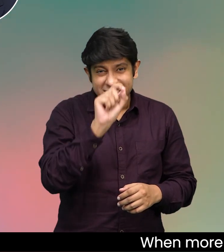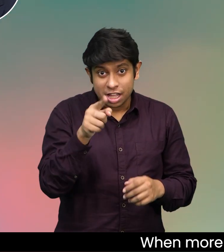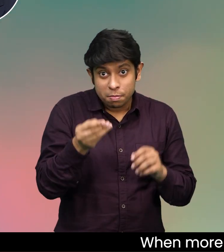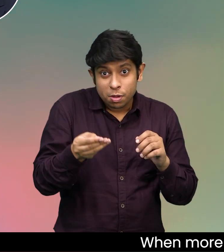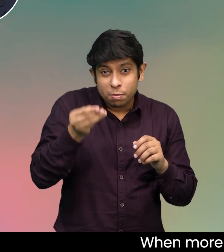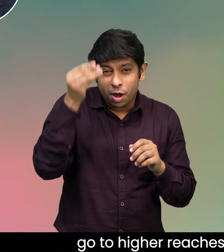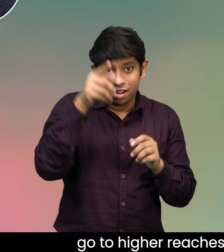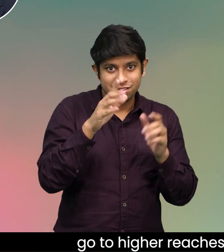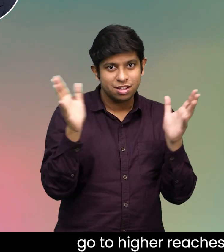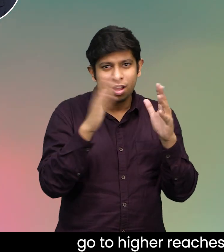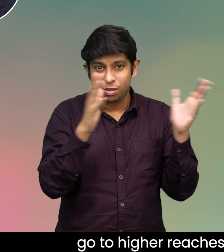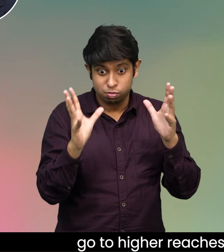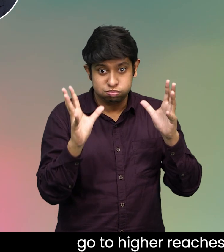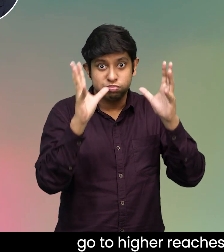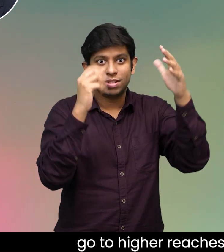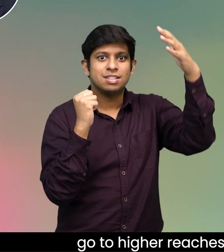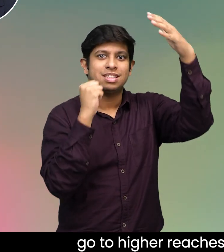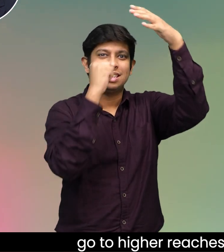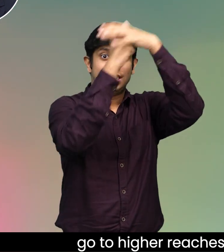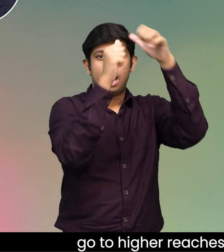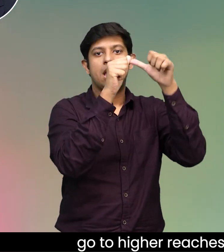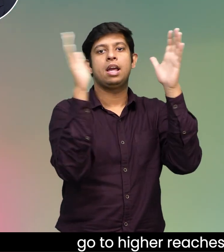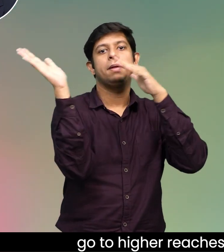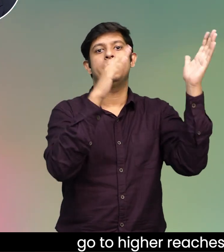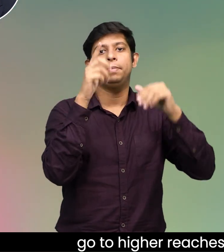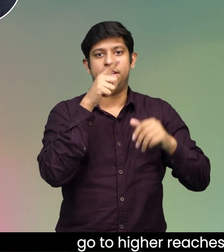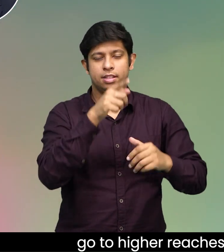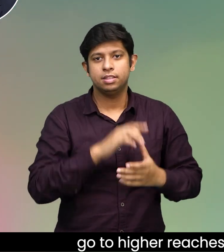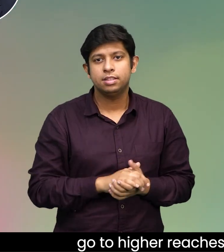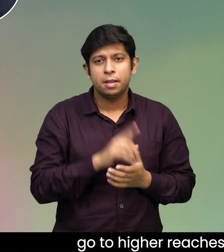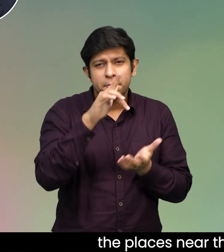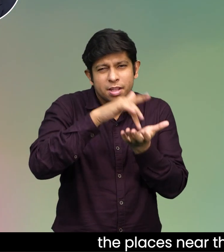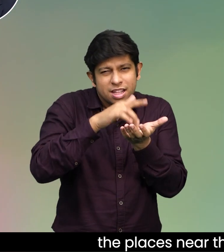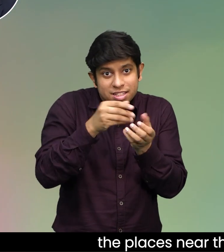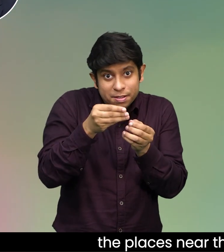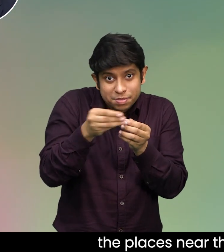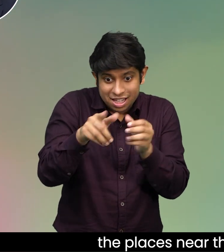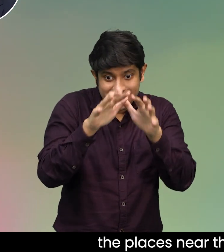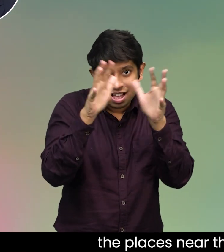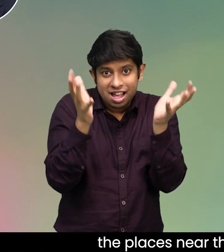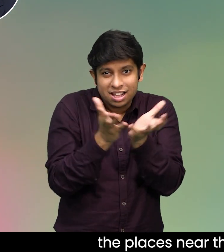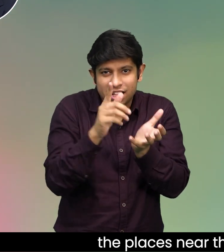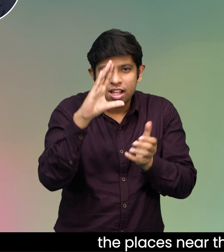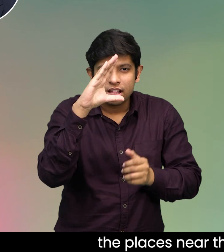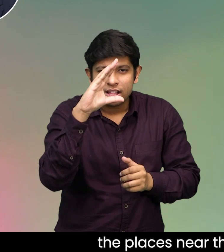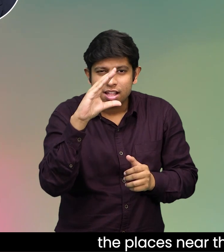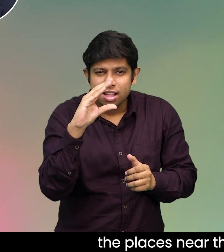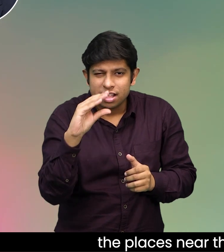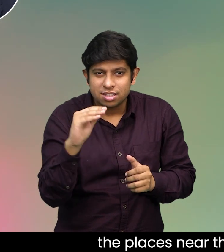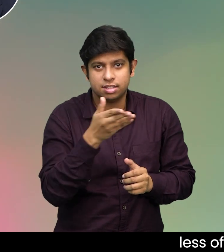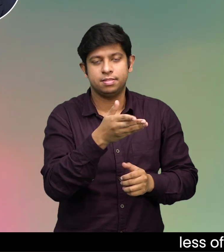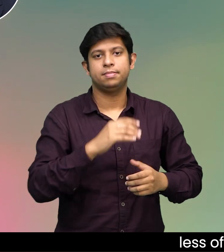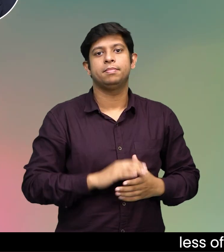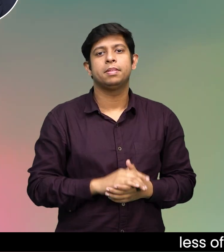When more molecules go to higher reaches of the atmosphere, the places near the earth will